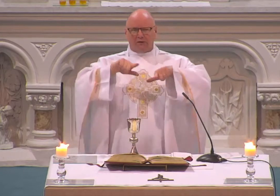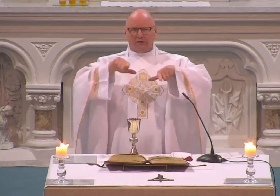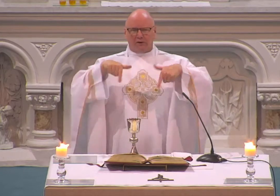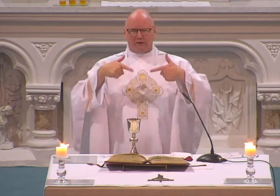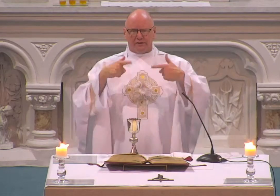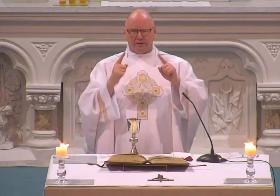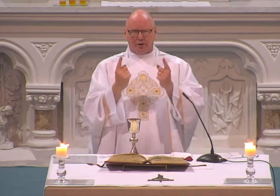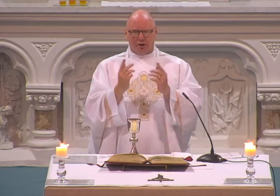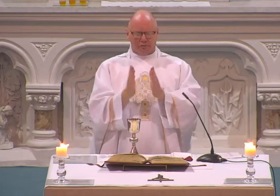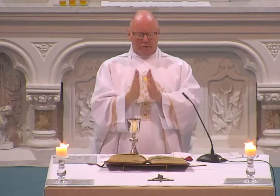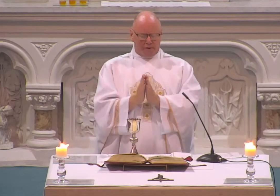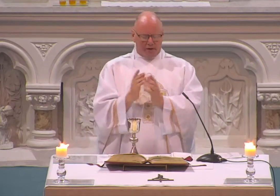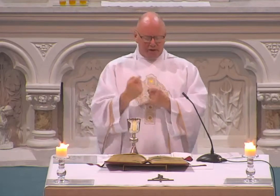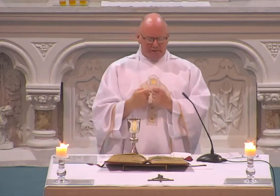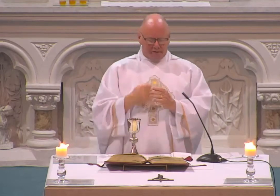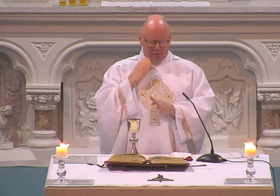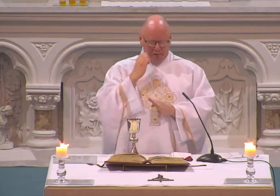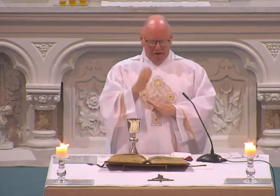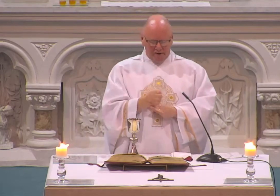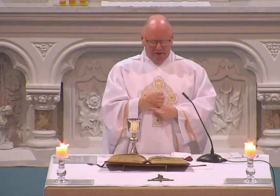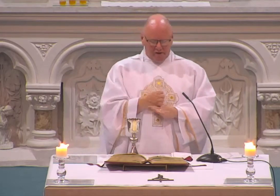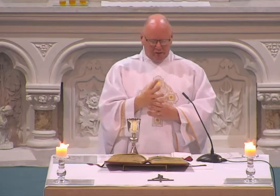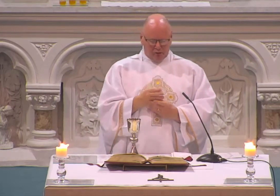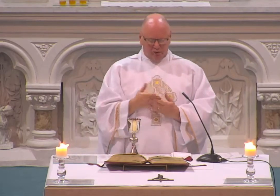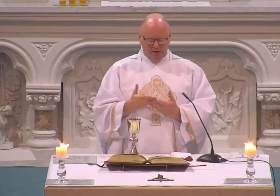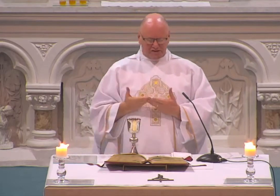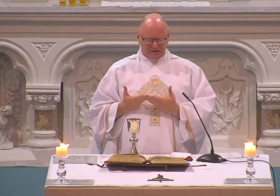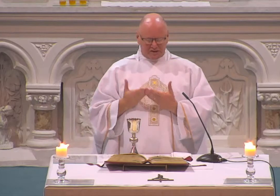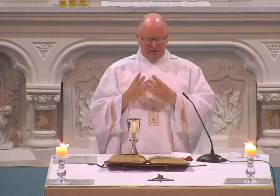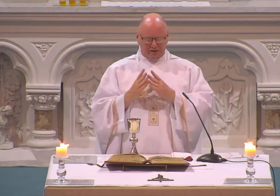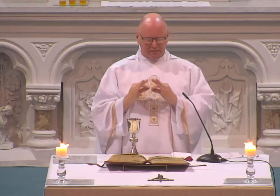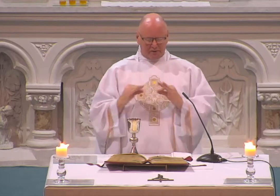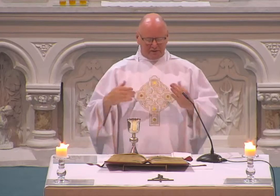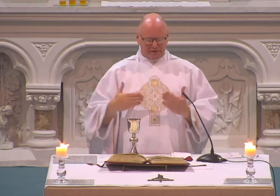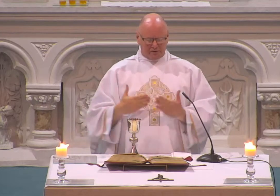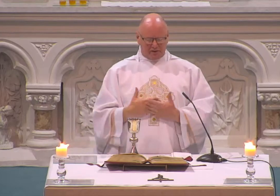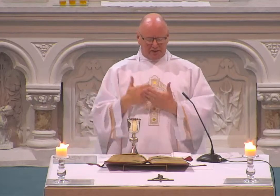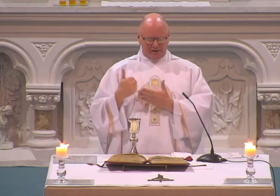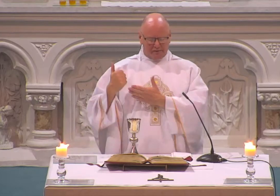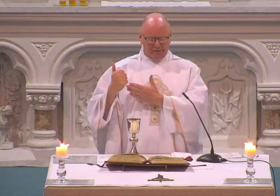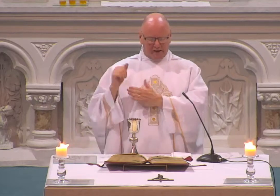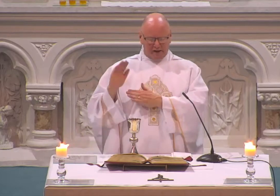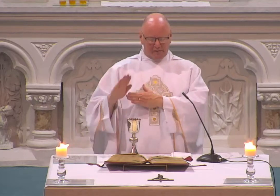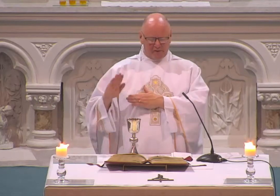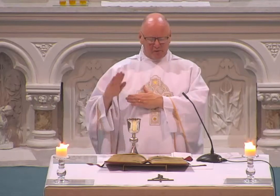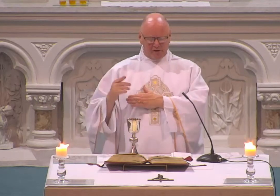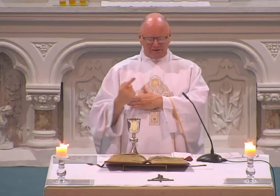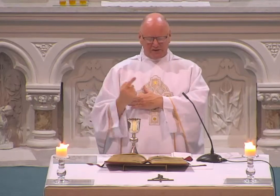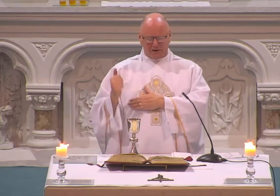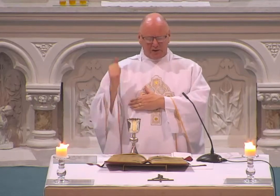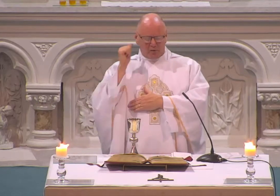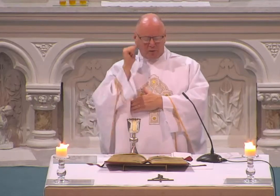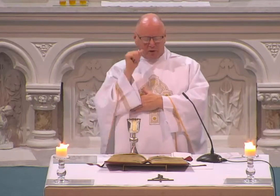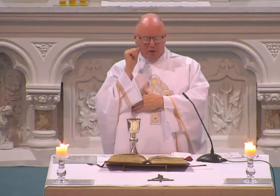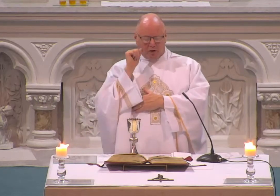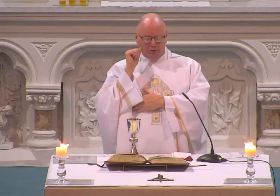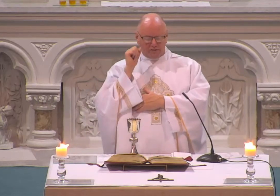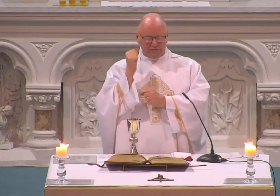Deliver us, Lord, we pray, from every evil. Graciously grant peace in our days, that by the help of your mercy we may always be free